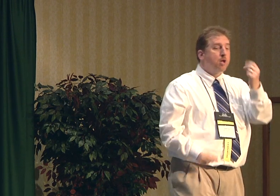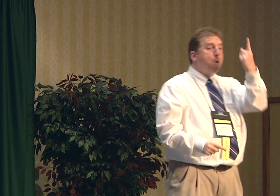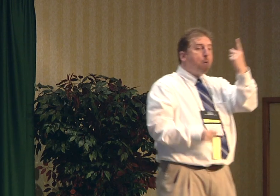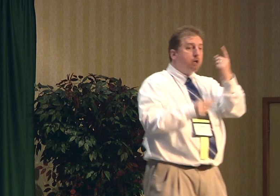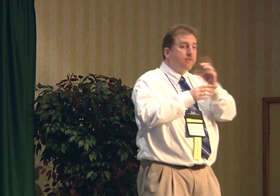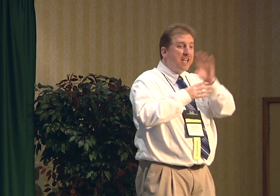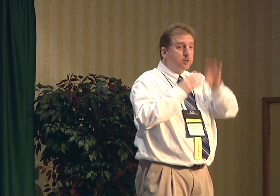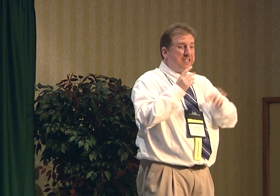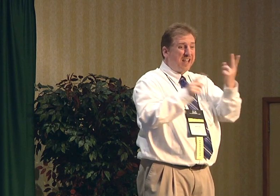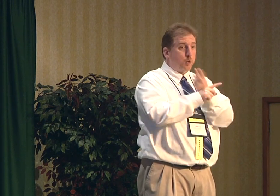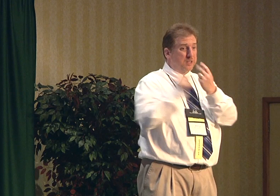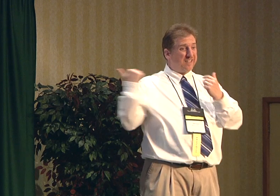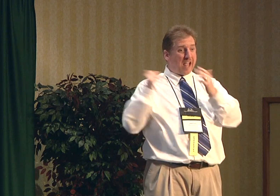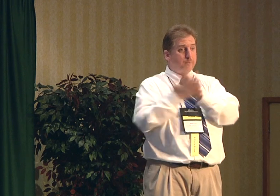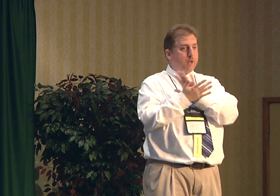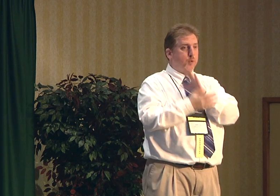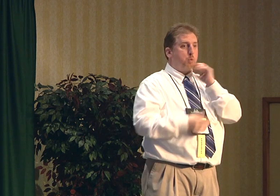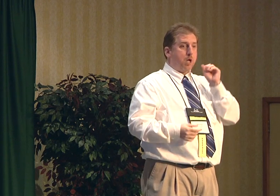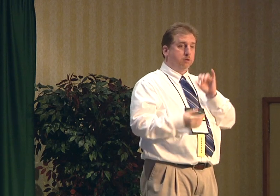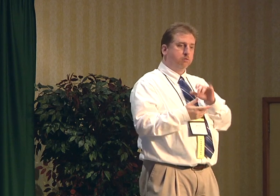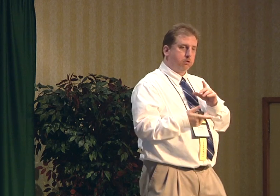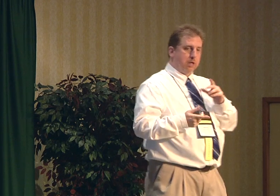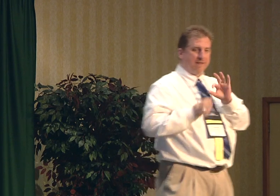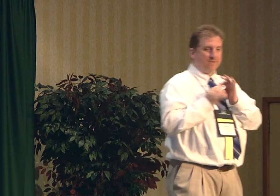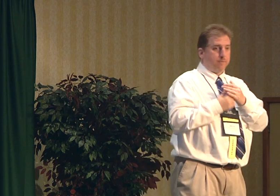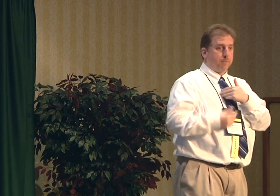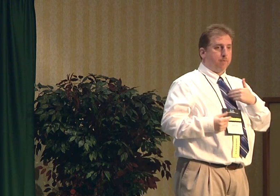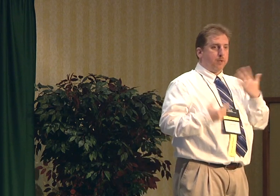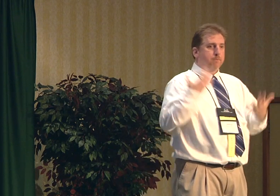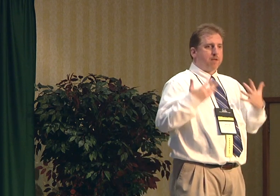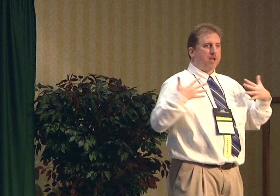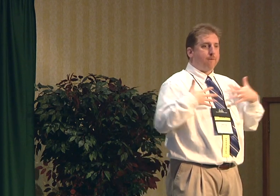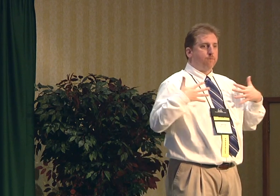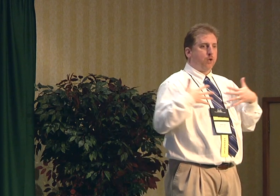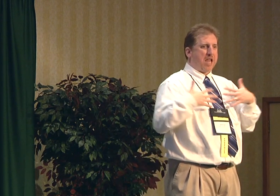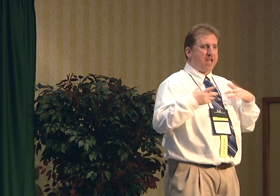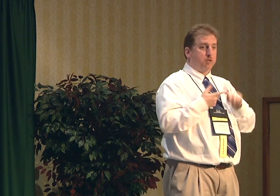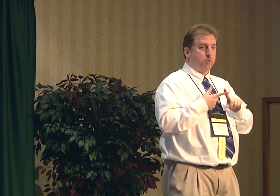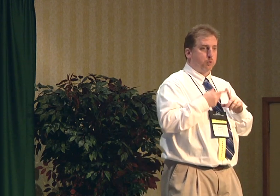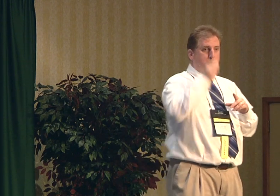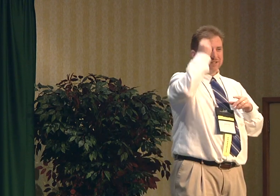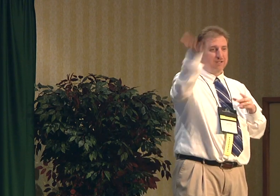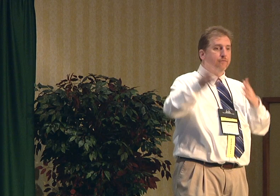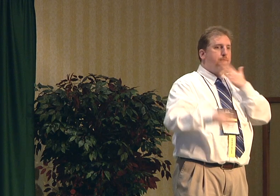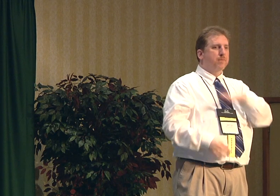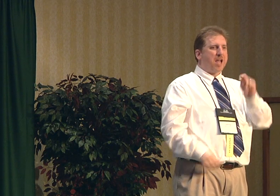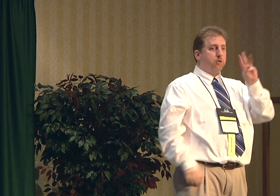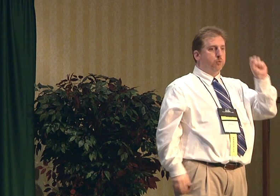the consequences that will happen if family members are utilized. Family members might be